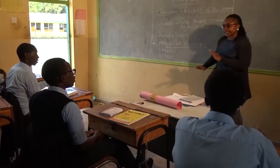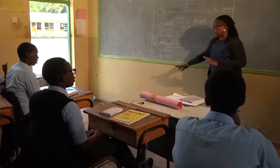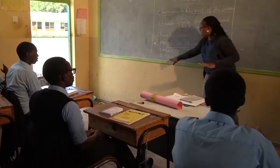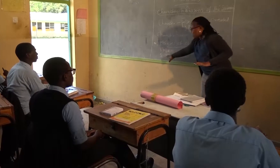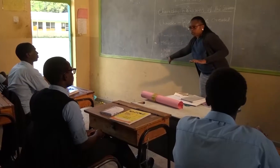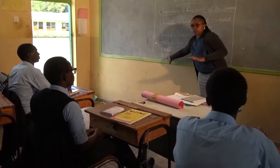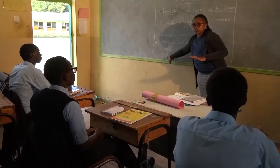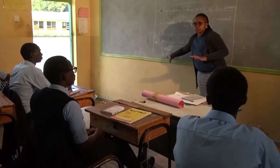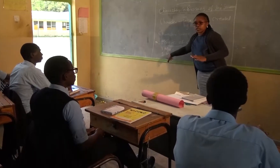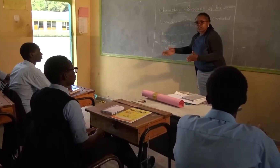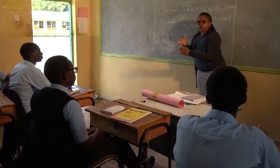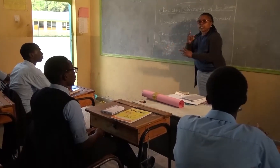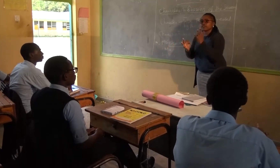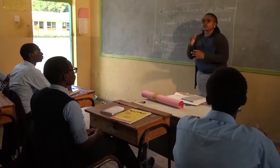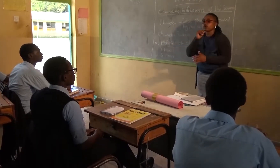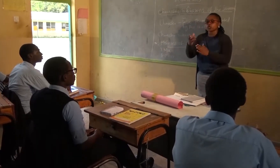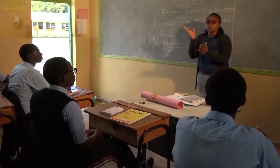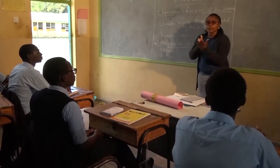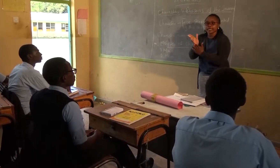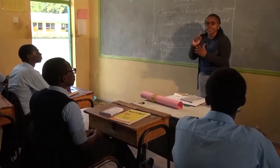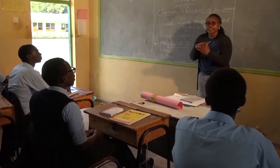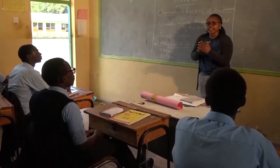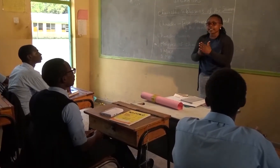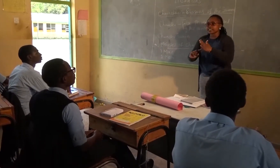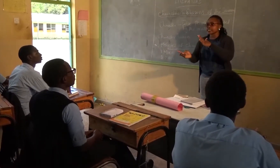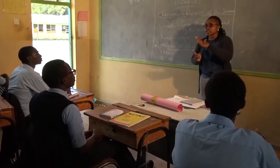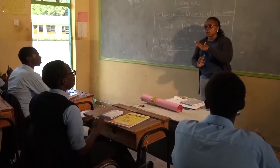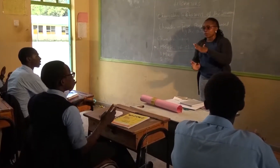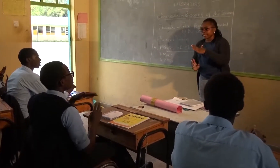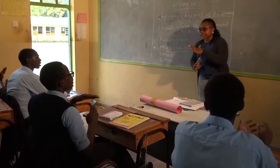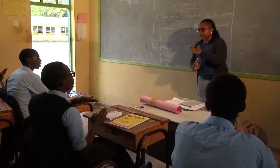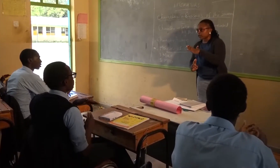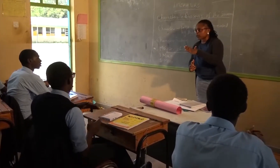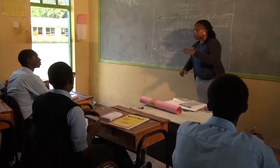minor. If it's not male, then it is minor.